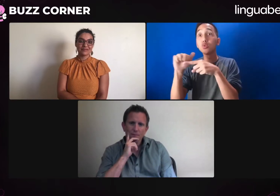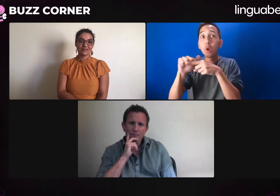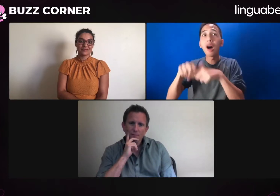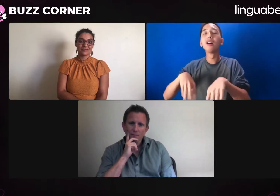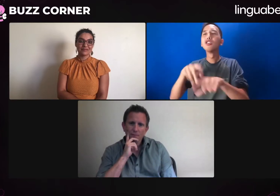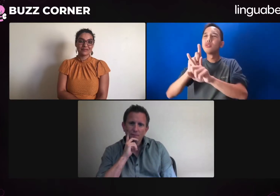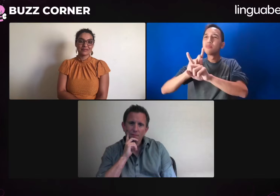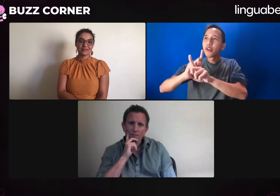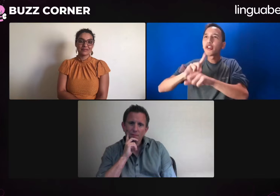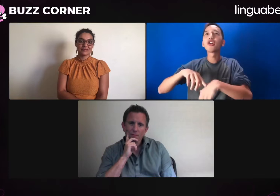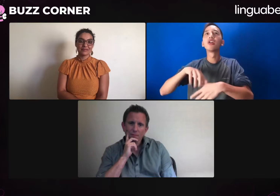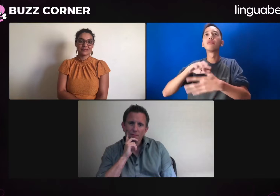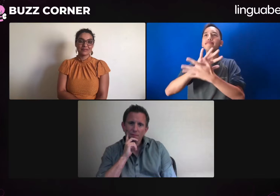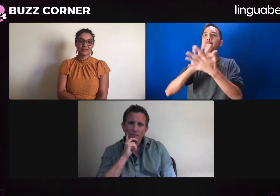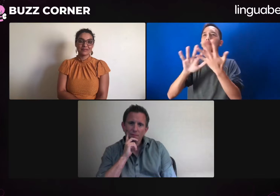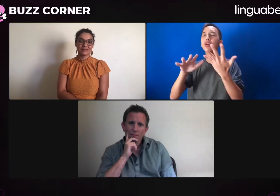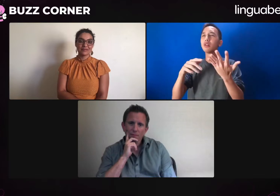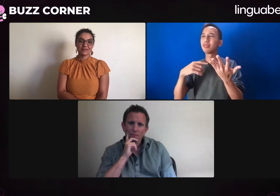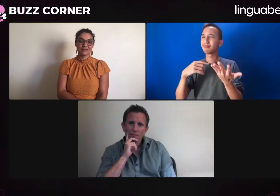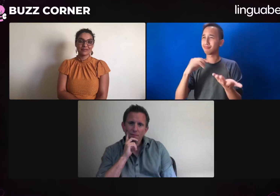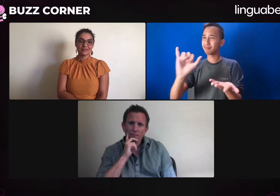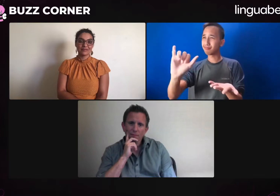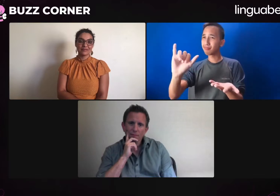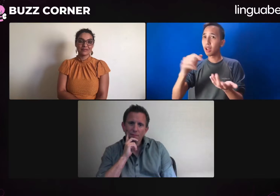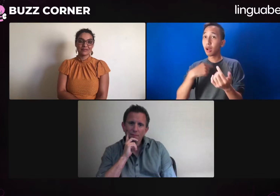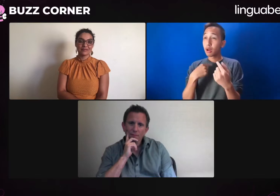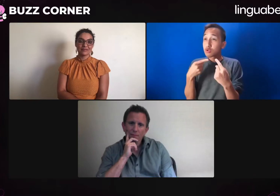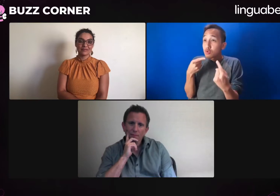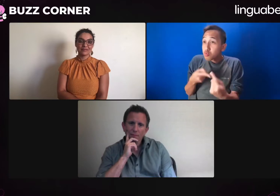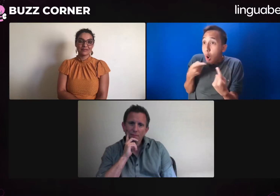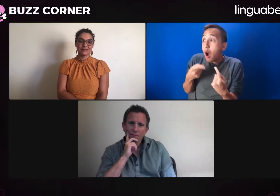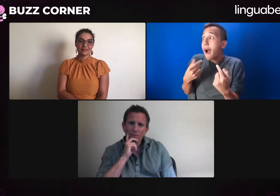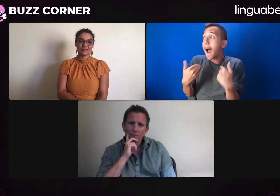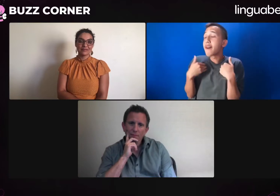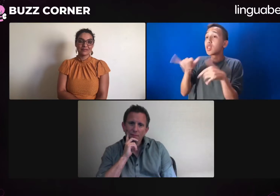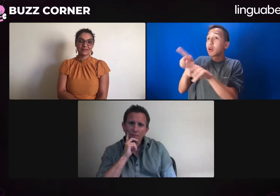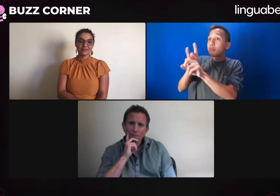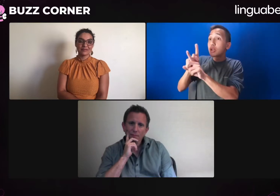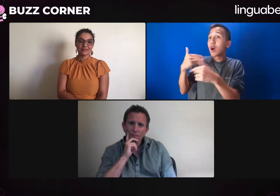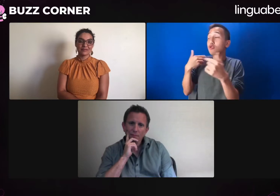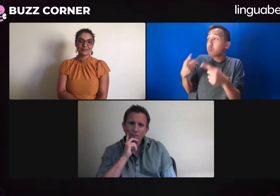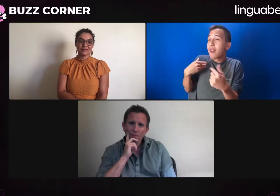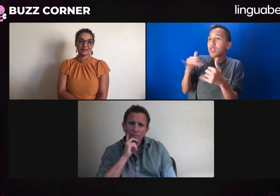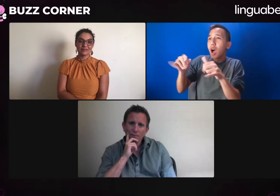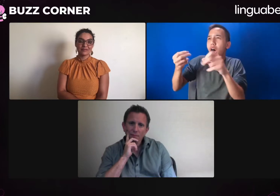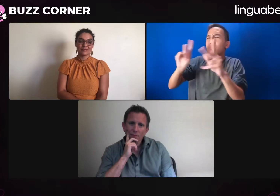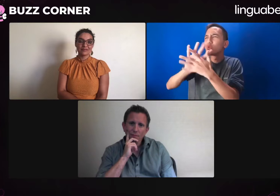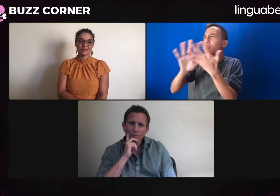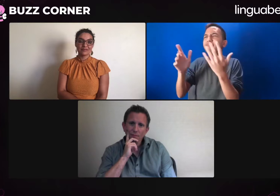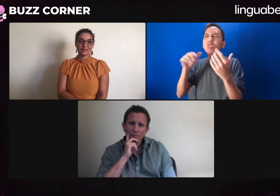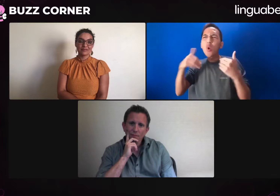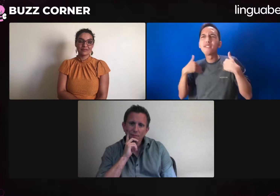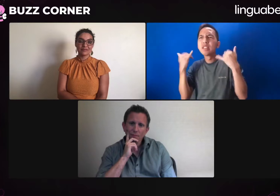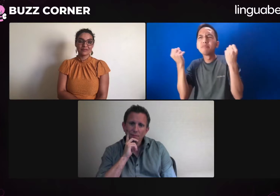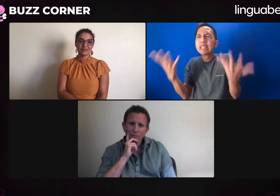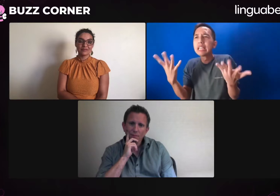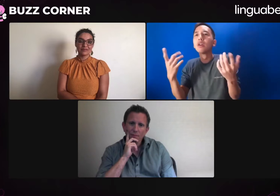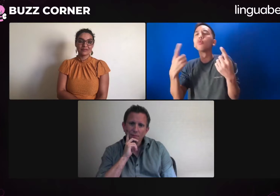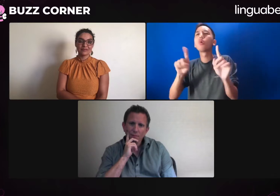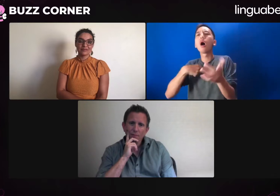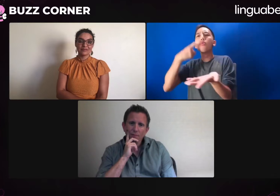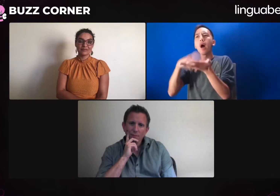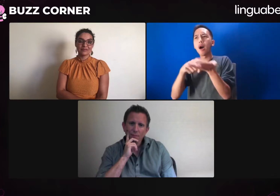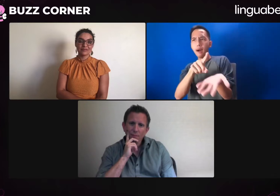including music. And I realized that there's mentorships and trainings and things that are there. And when there are struggles that